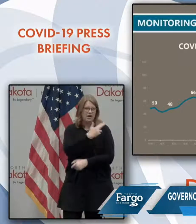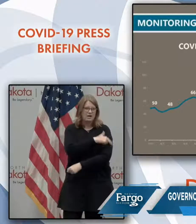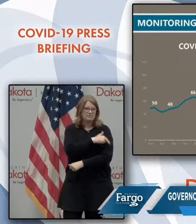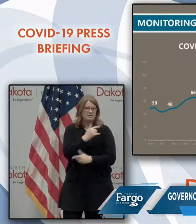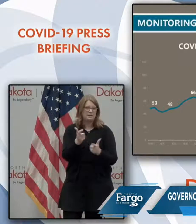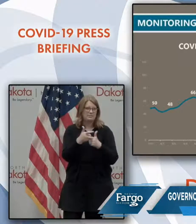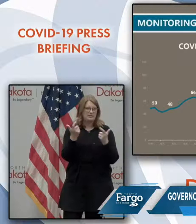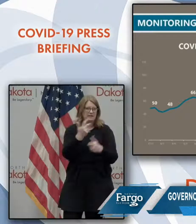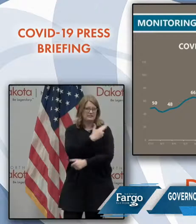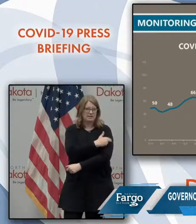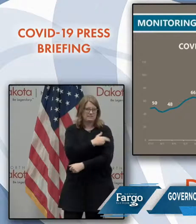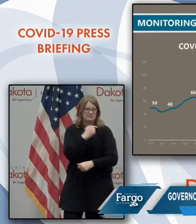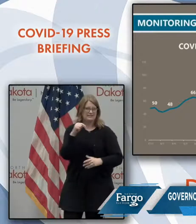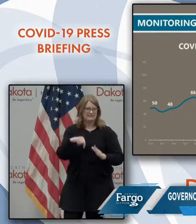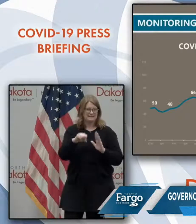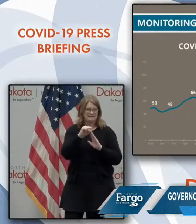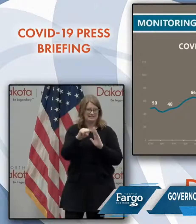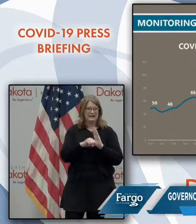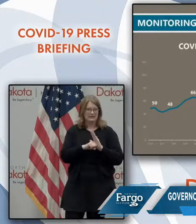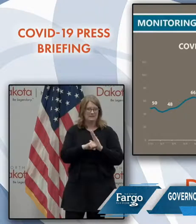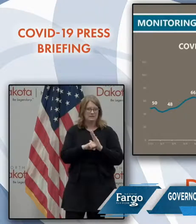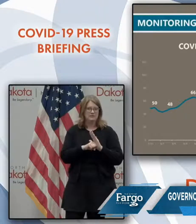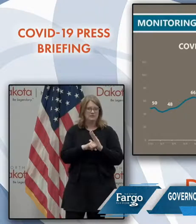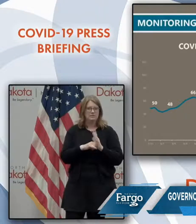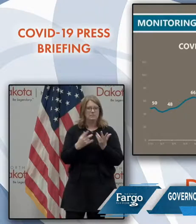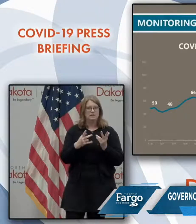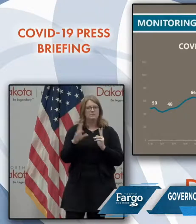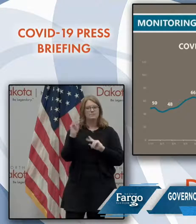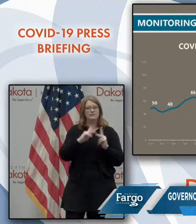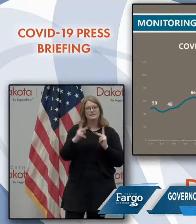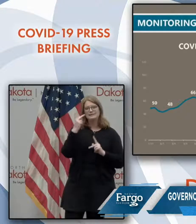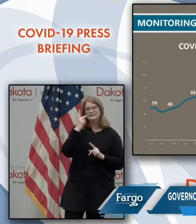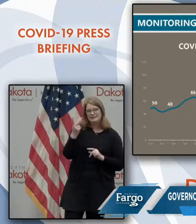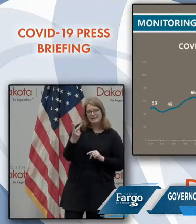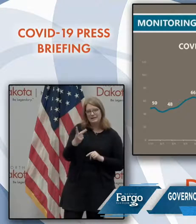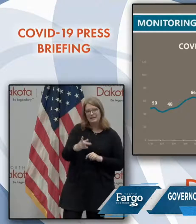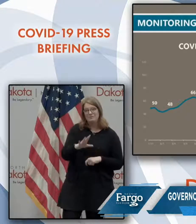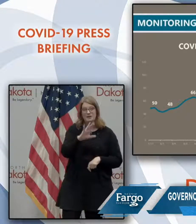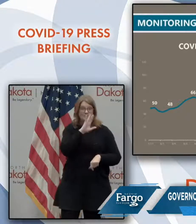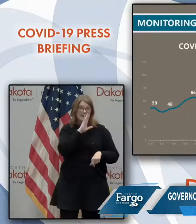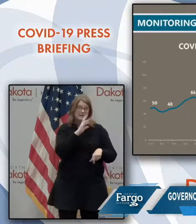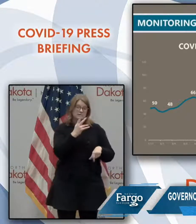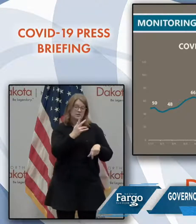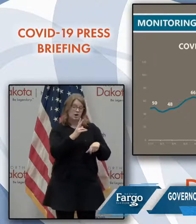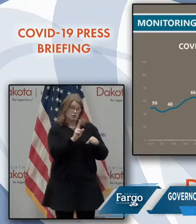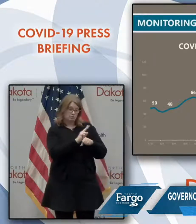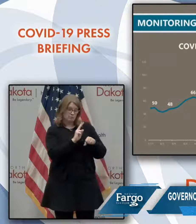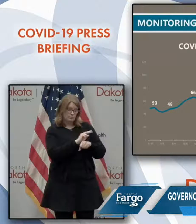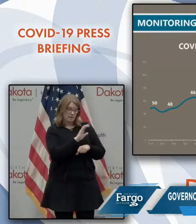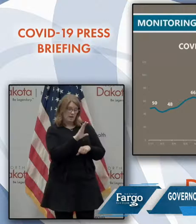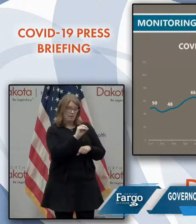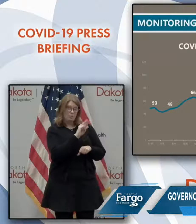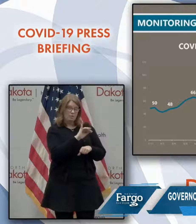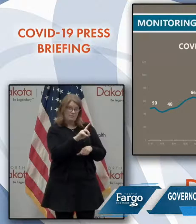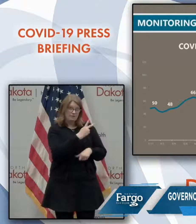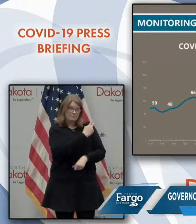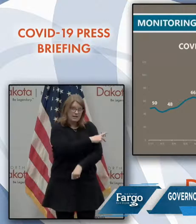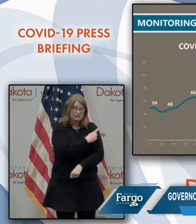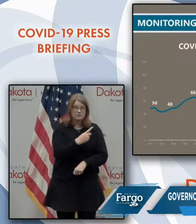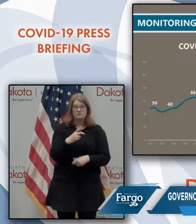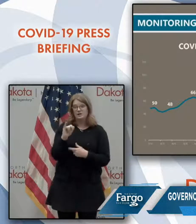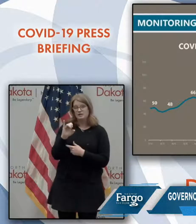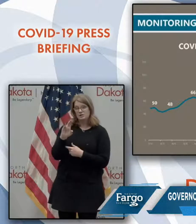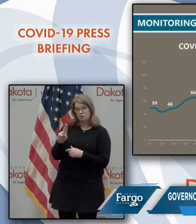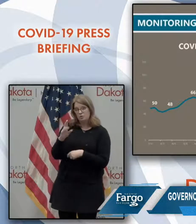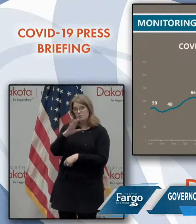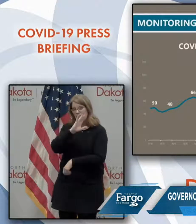hospitals we have in our state. We want to be able to, so people can see how many beds are occupied by COVID patients and how many ICU beds and how many there